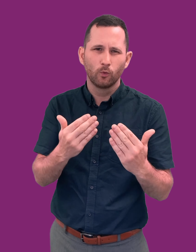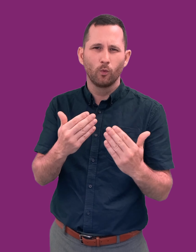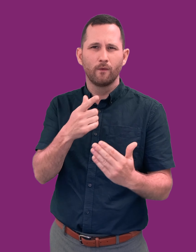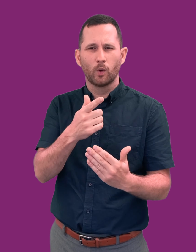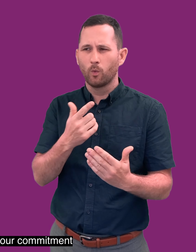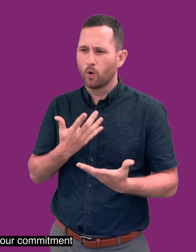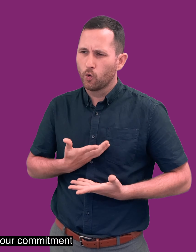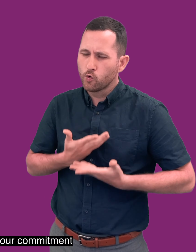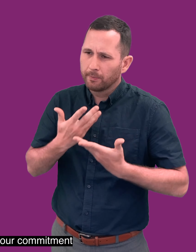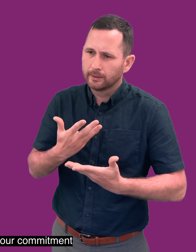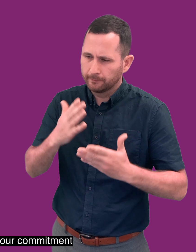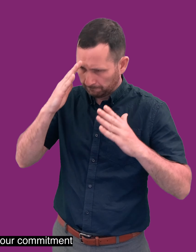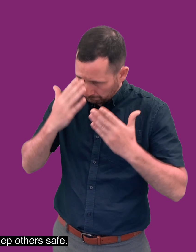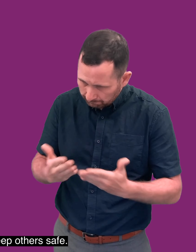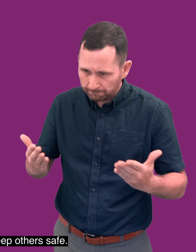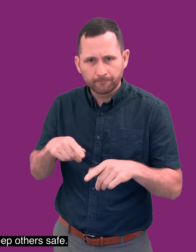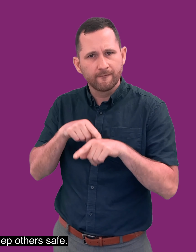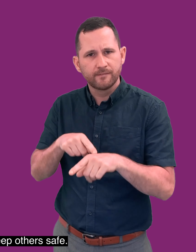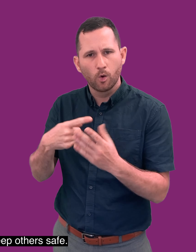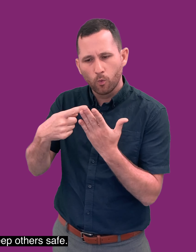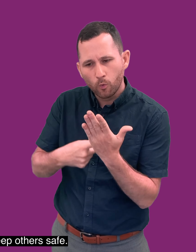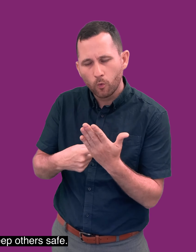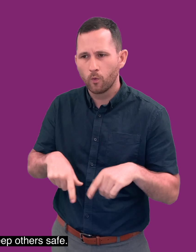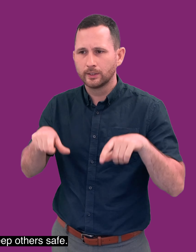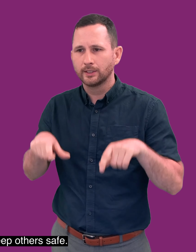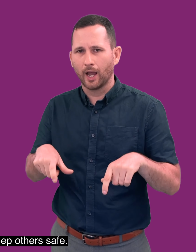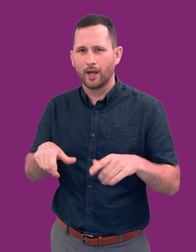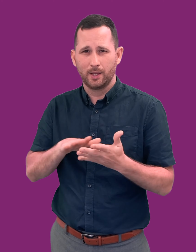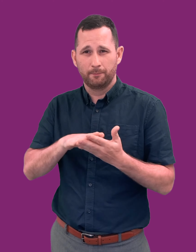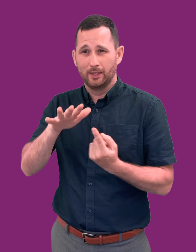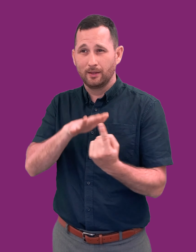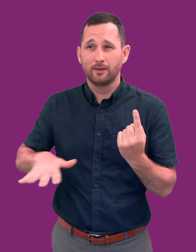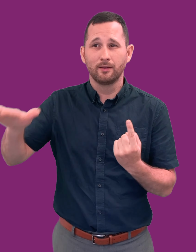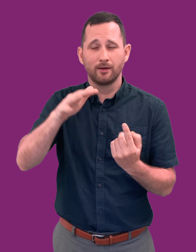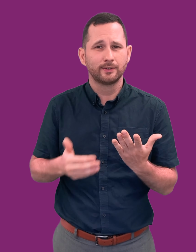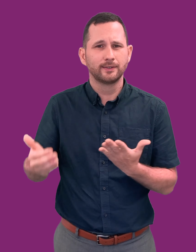Thank you for your commitment and helping keep others safe.